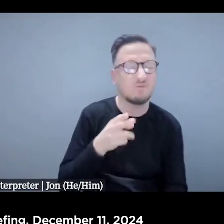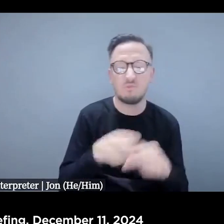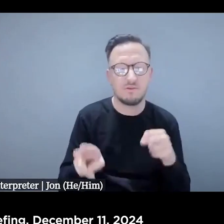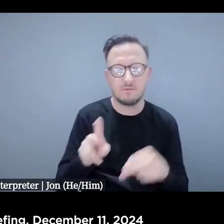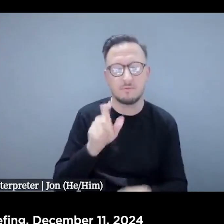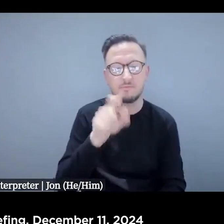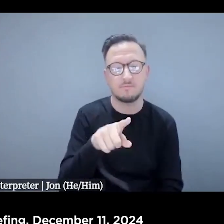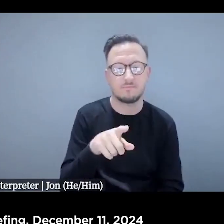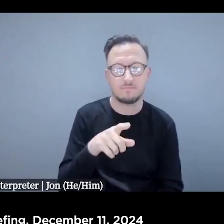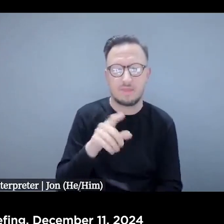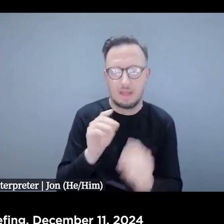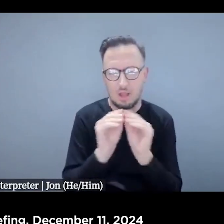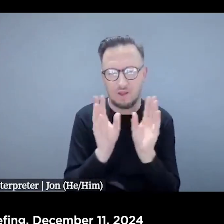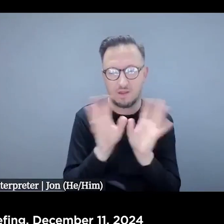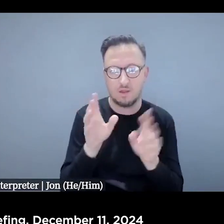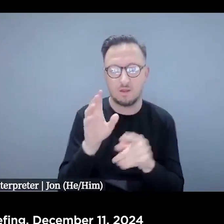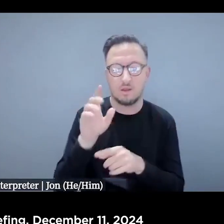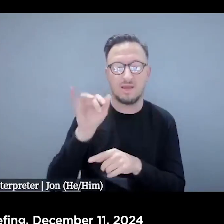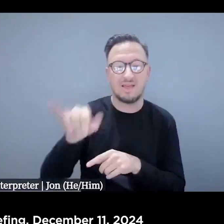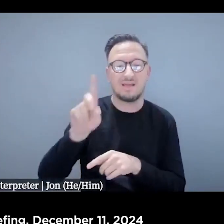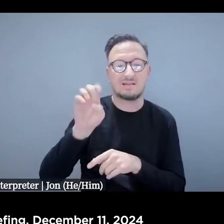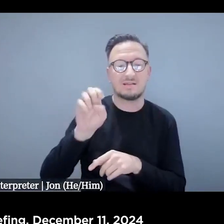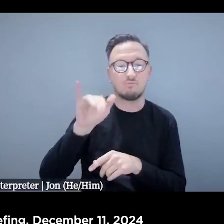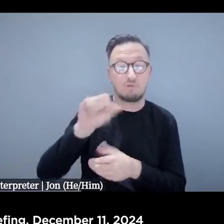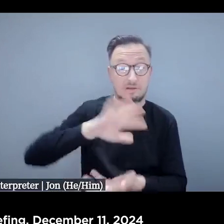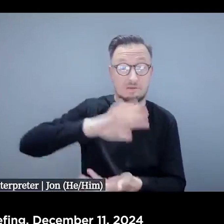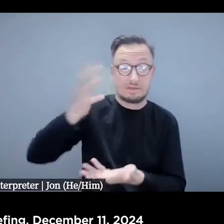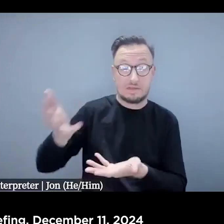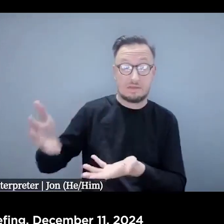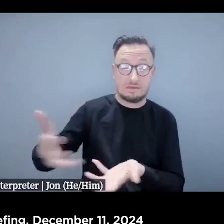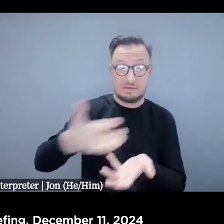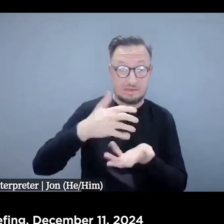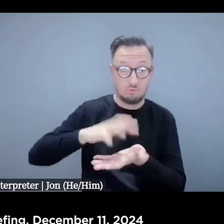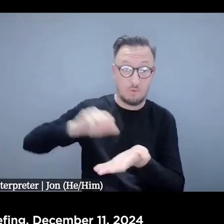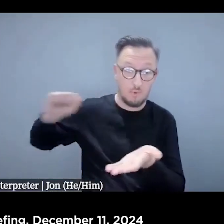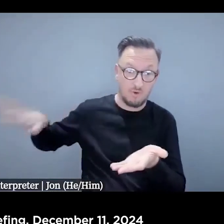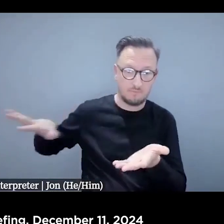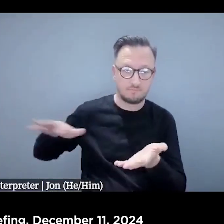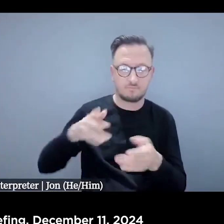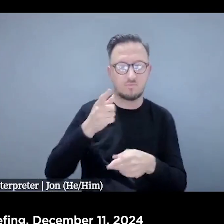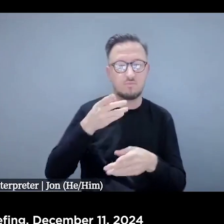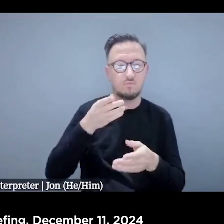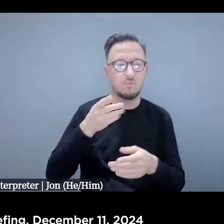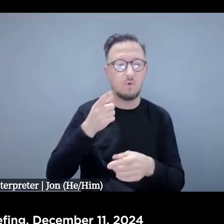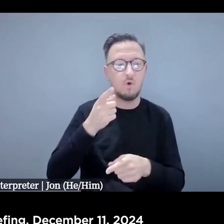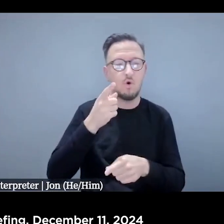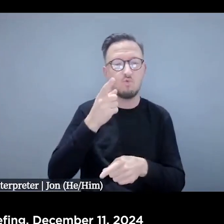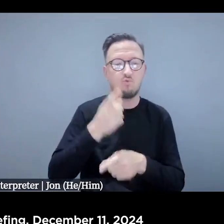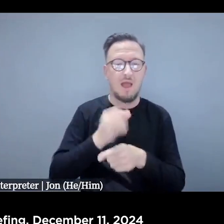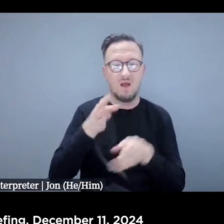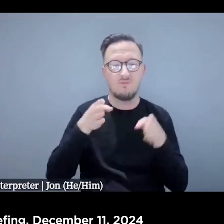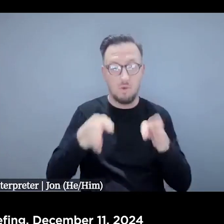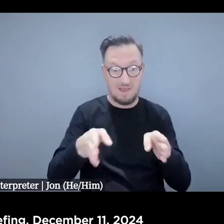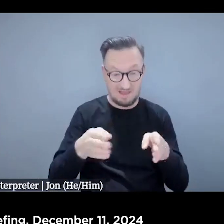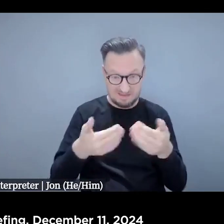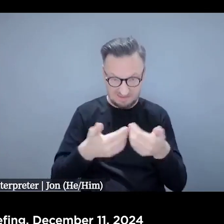just for some clarification for debris removal. So for residents, so when it comes to right-of-way debris removal, is it two separate things for